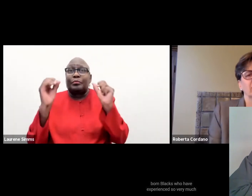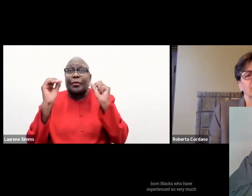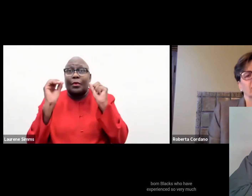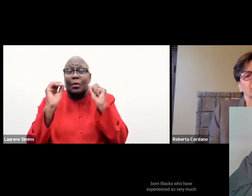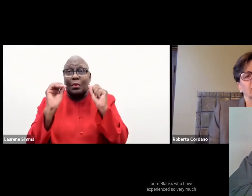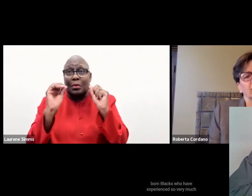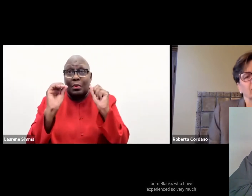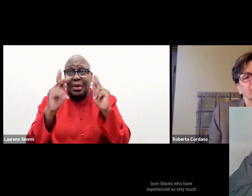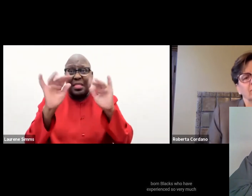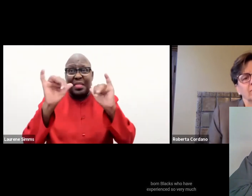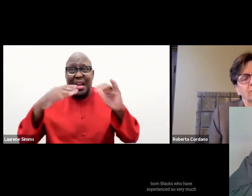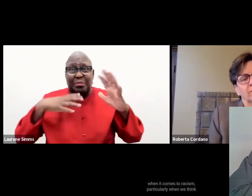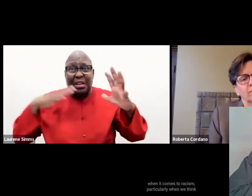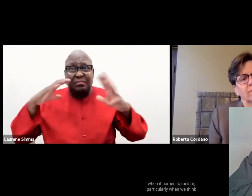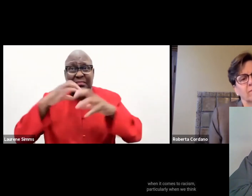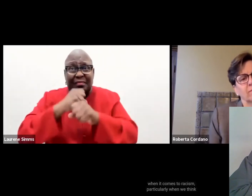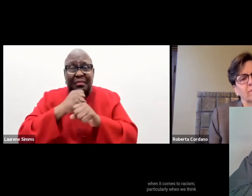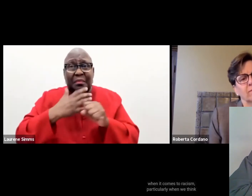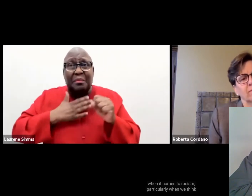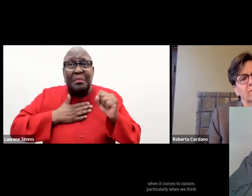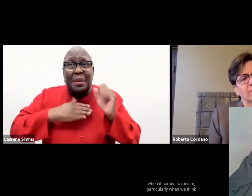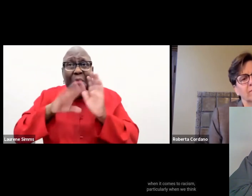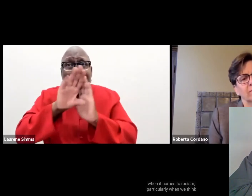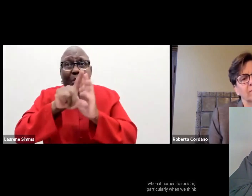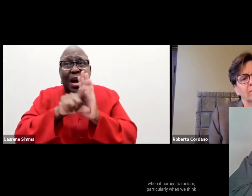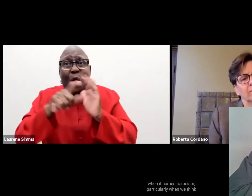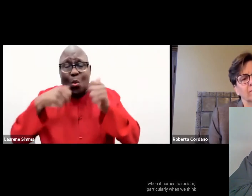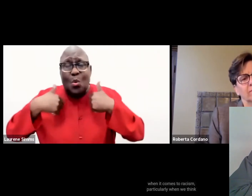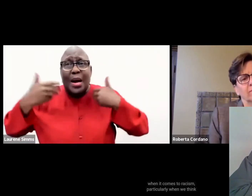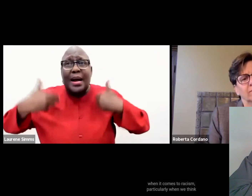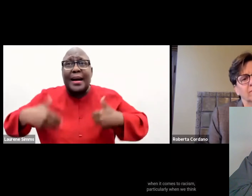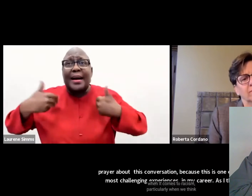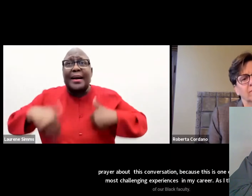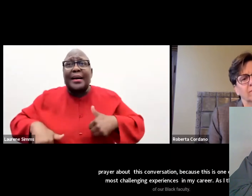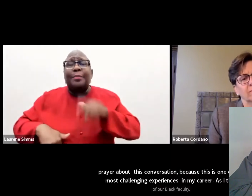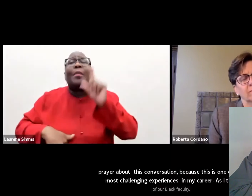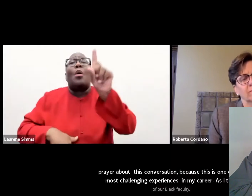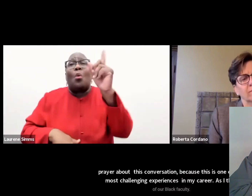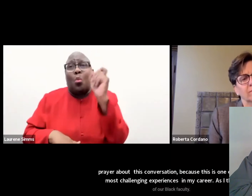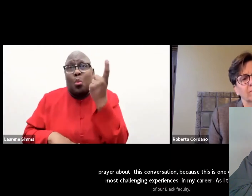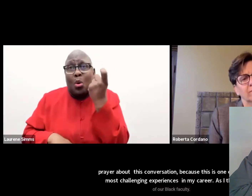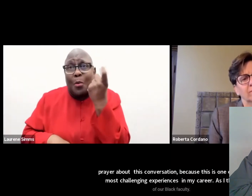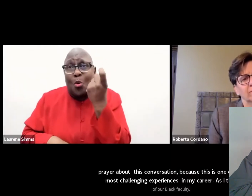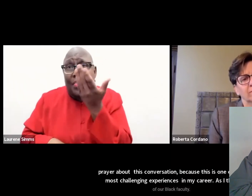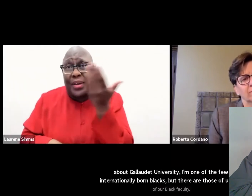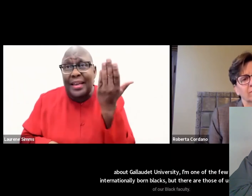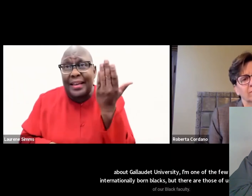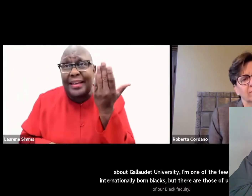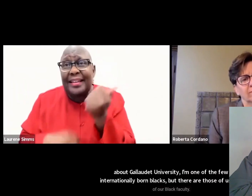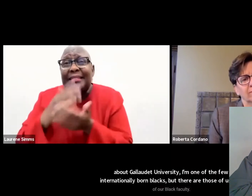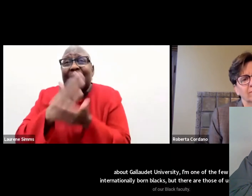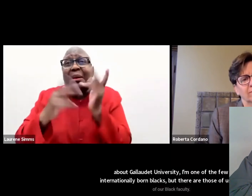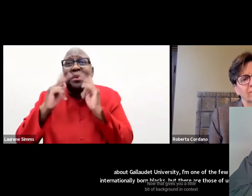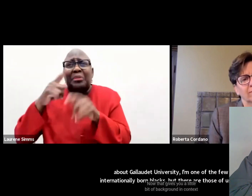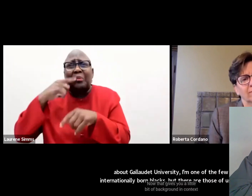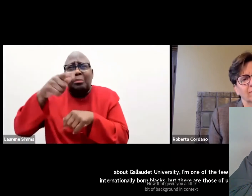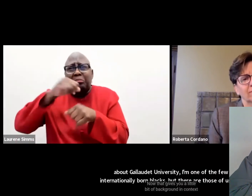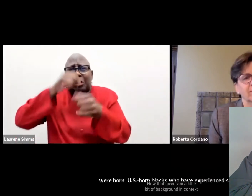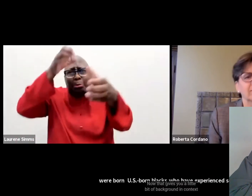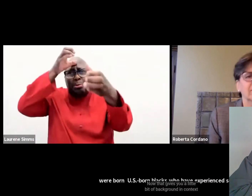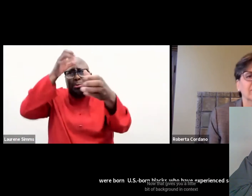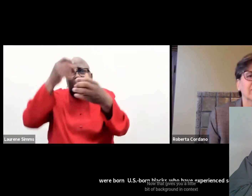in the US as well, but they have the same experiences. When it comes to racism, particularly